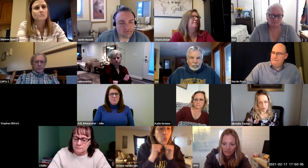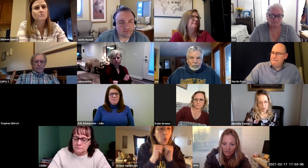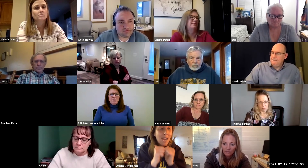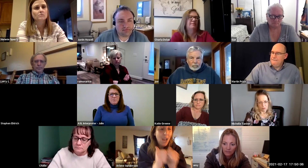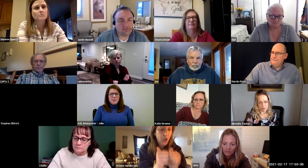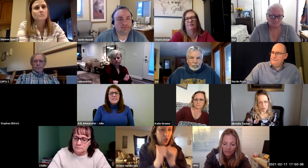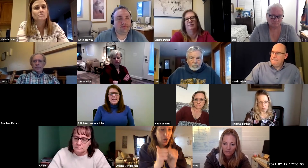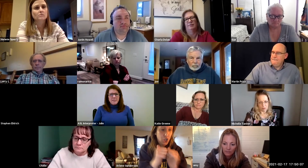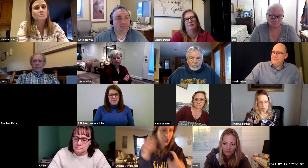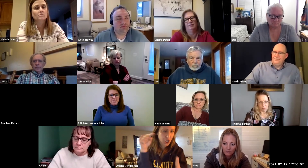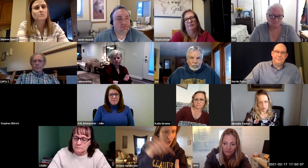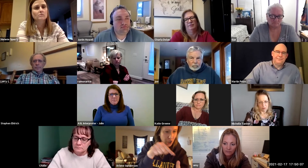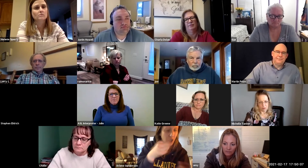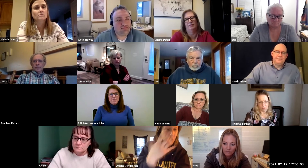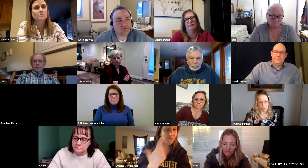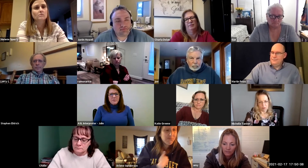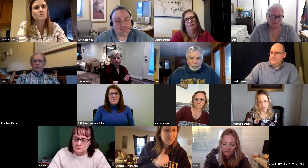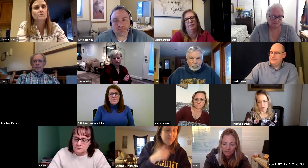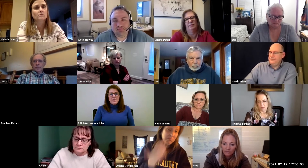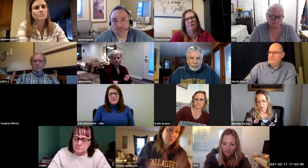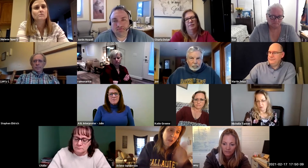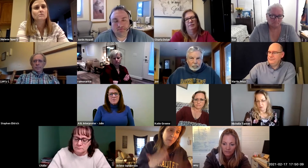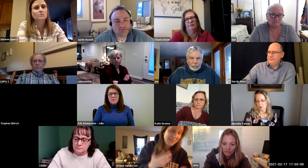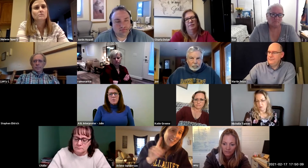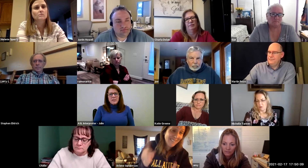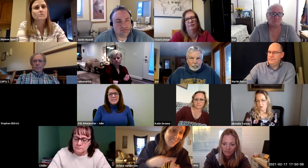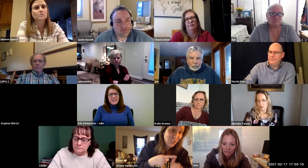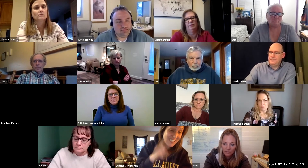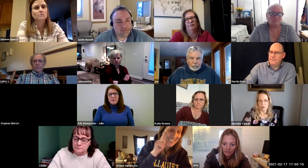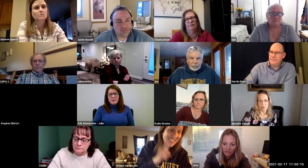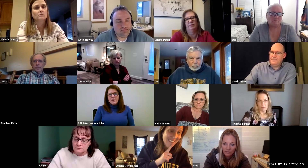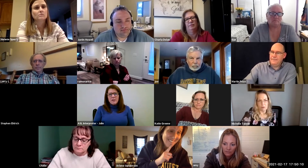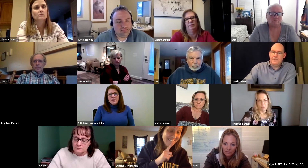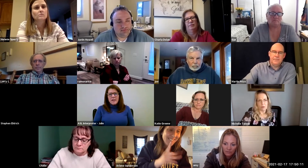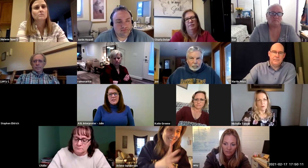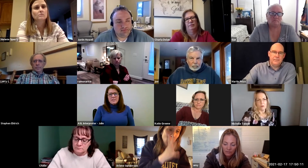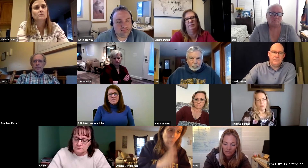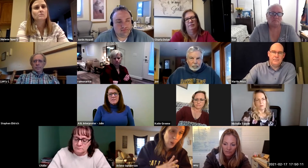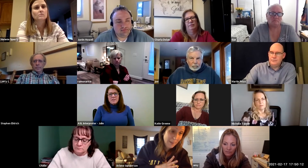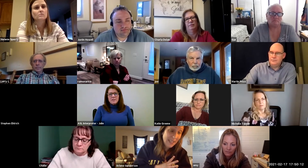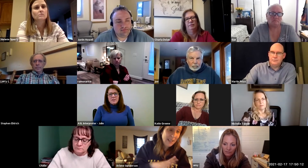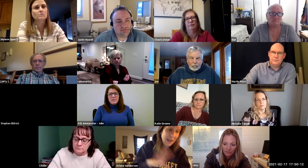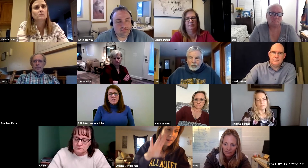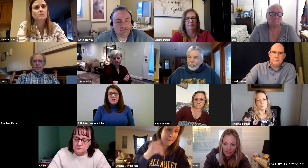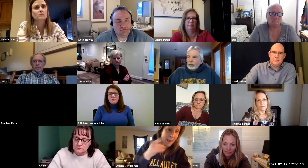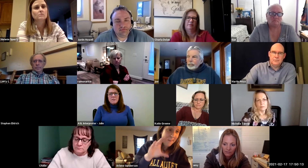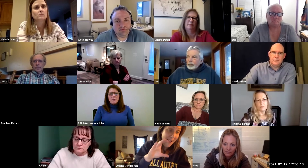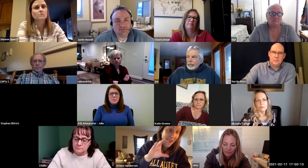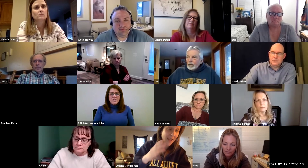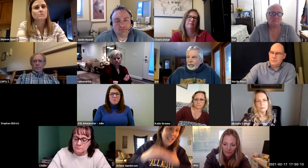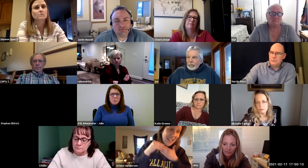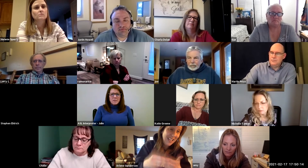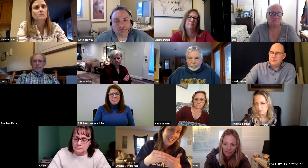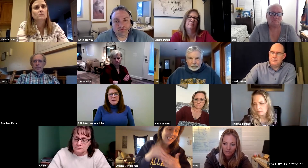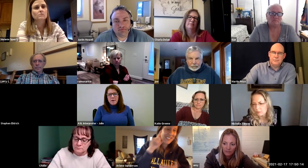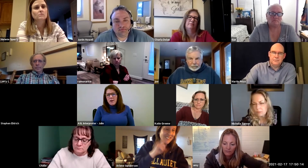do together? And really the point is together. And, you know, being the first